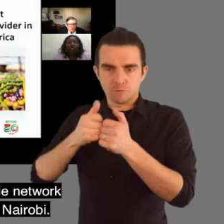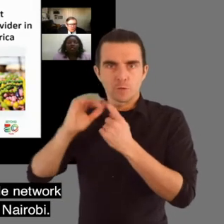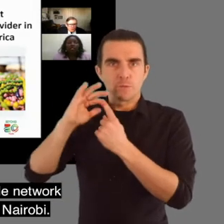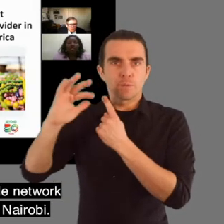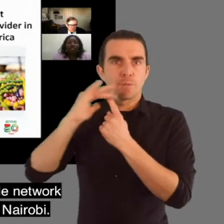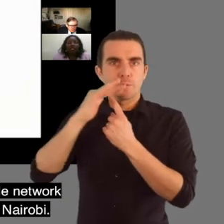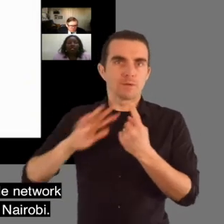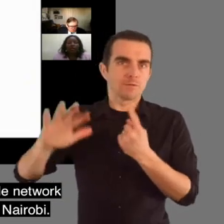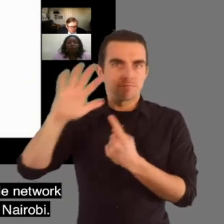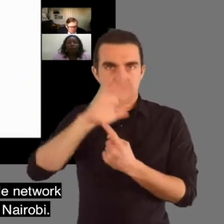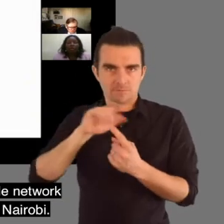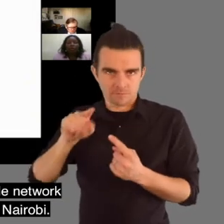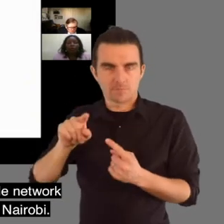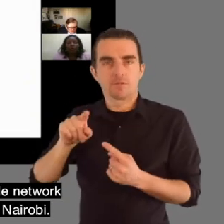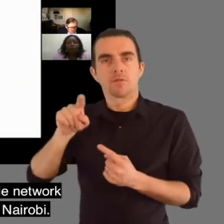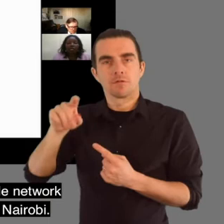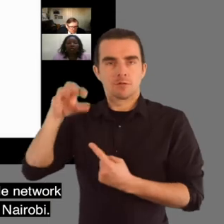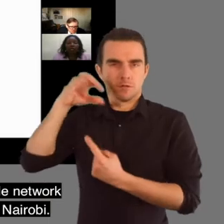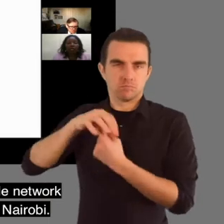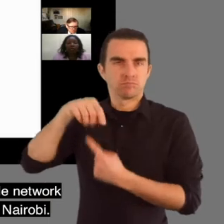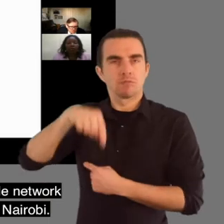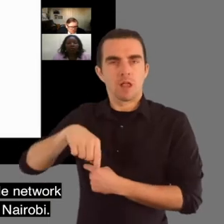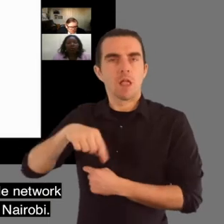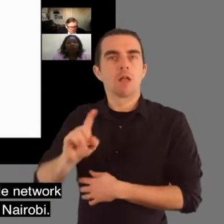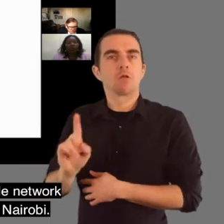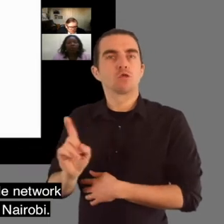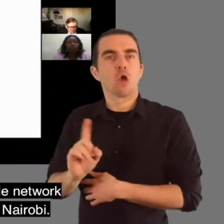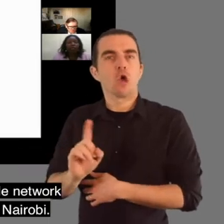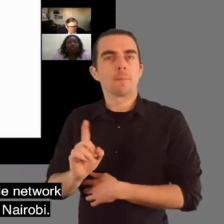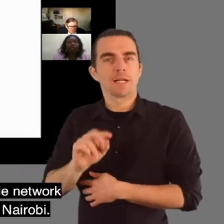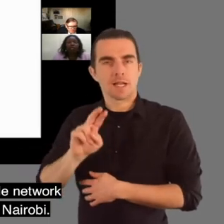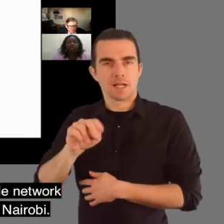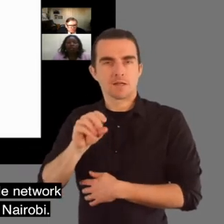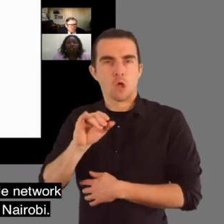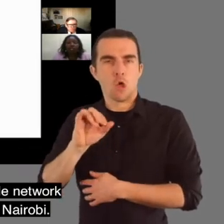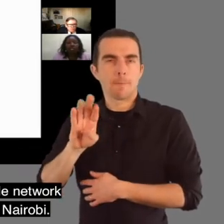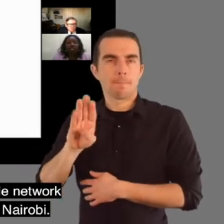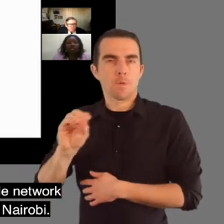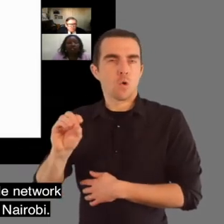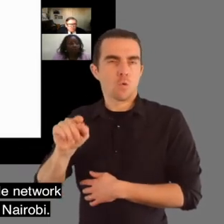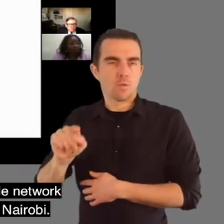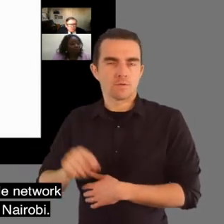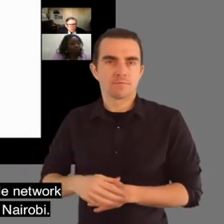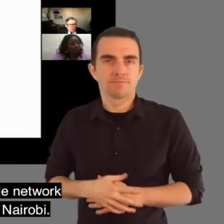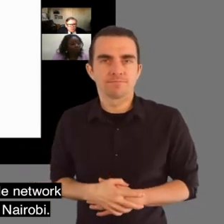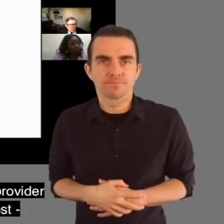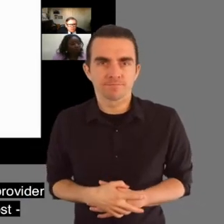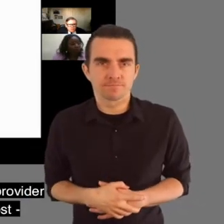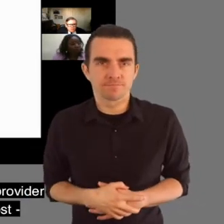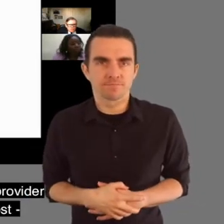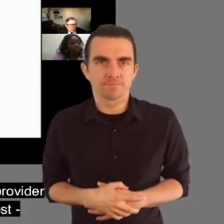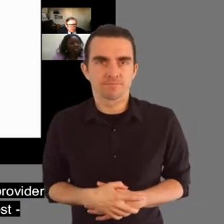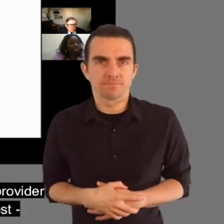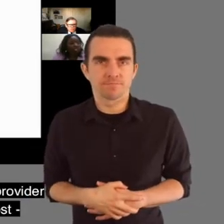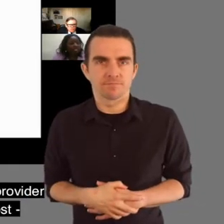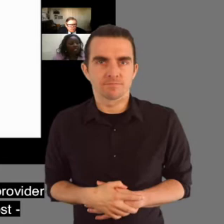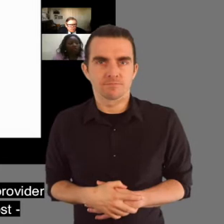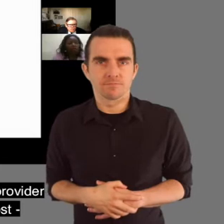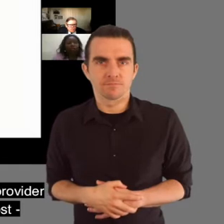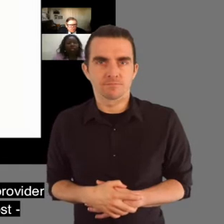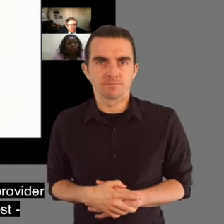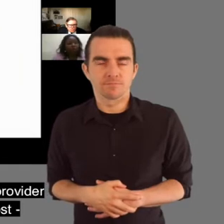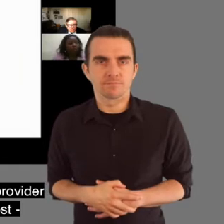is a listed Kenyan mobile network operator, with its headquarters in Nairobi. It is the